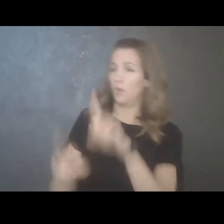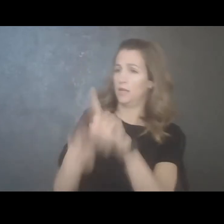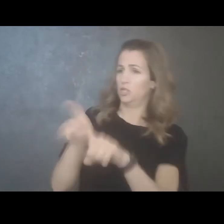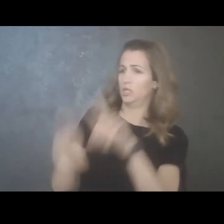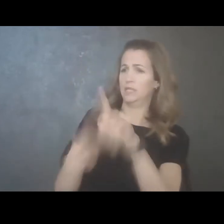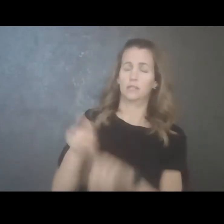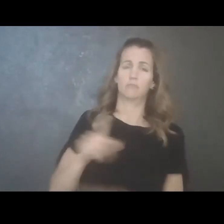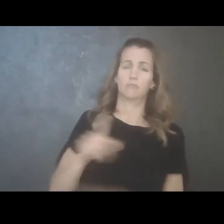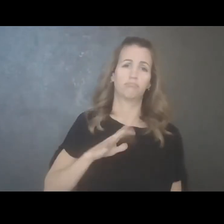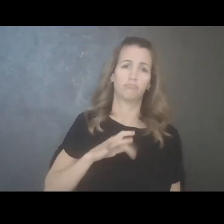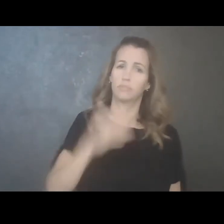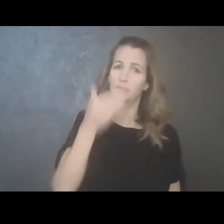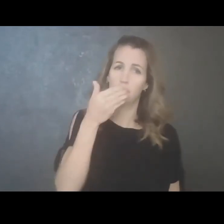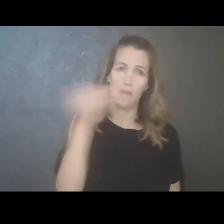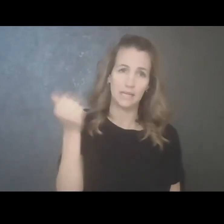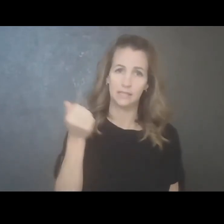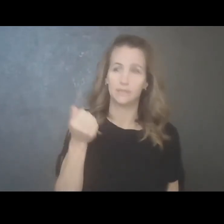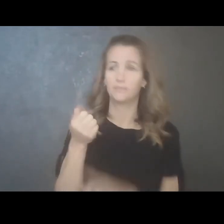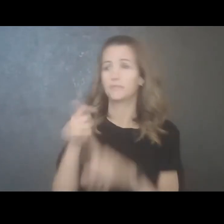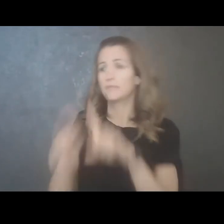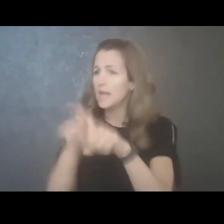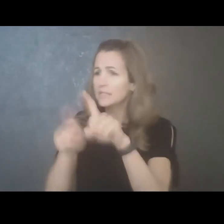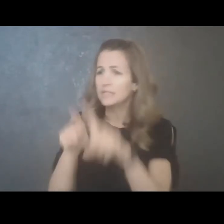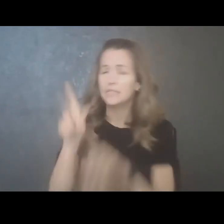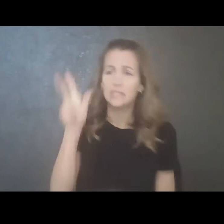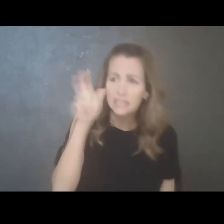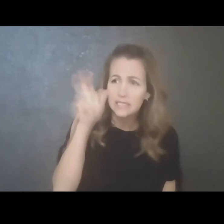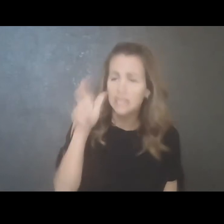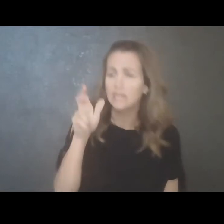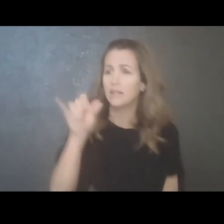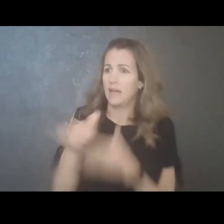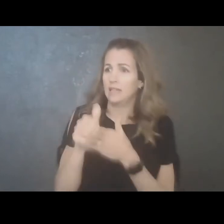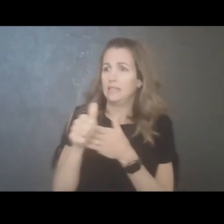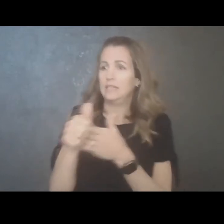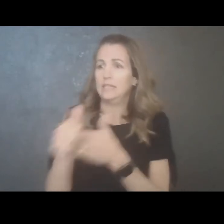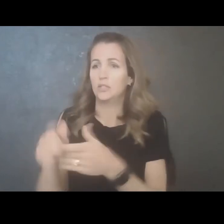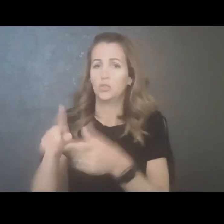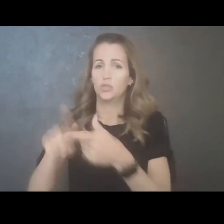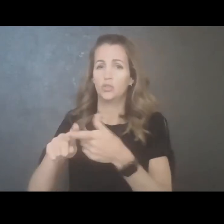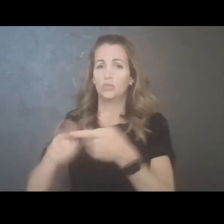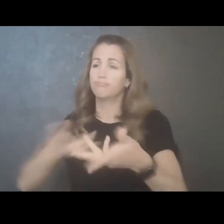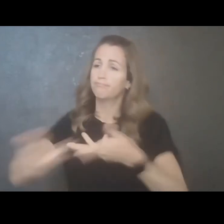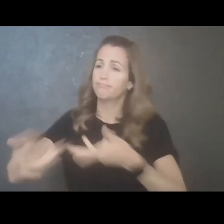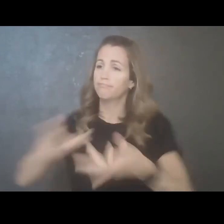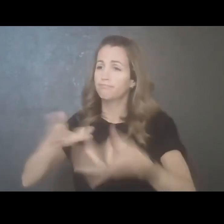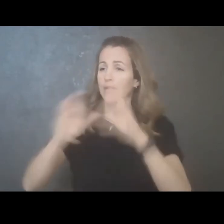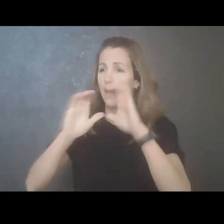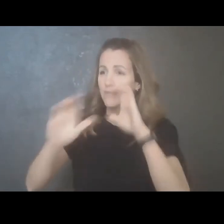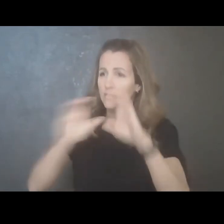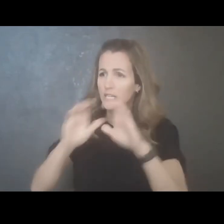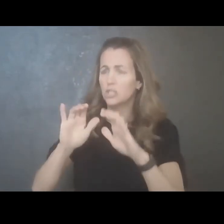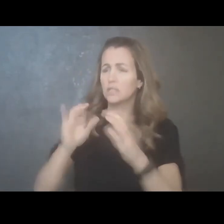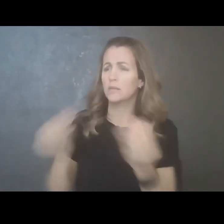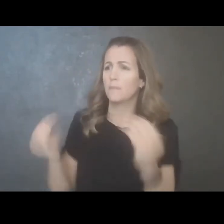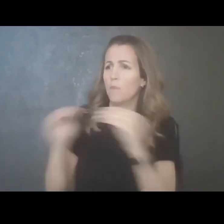those questions, listening to others. Questions lead to conversations. Conversations lead to more questions.